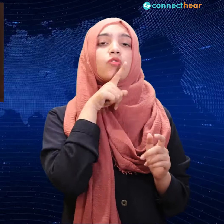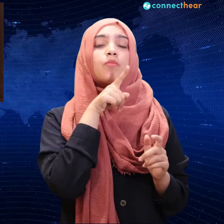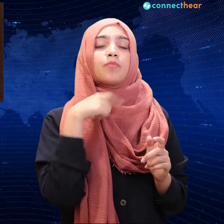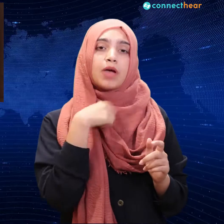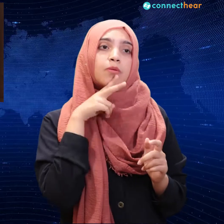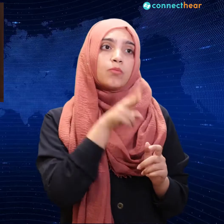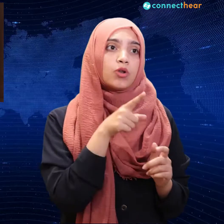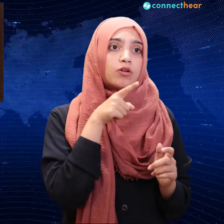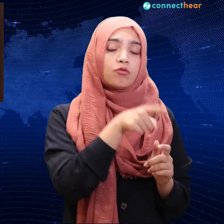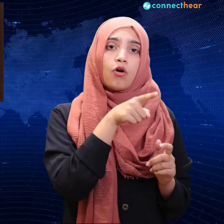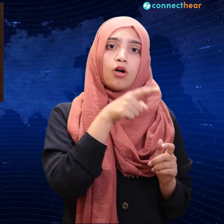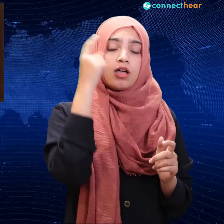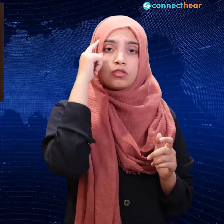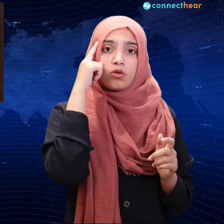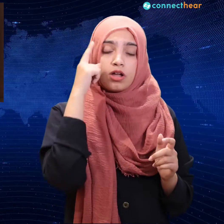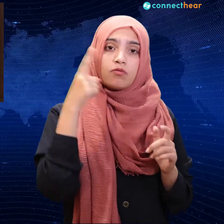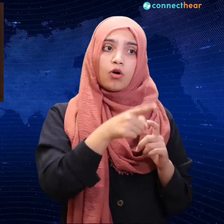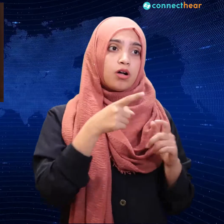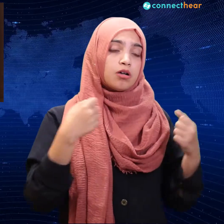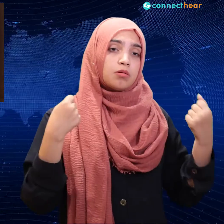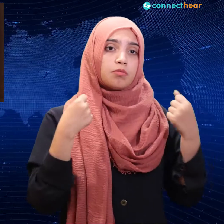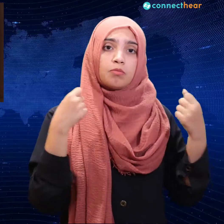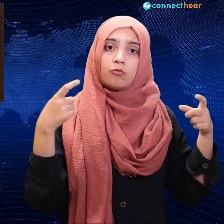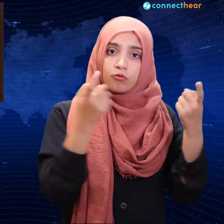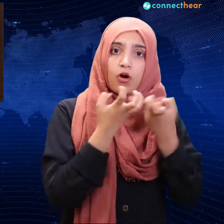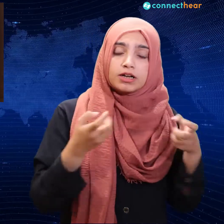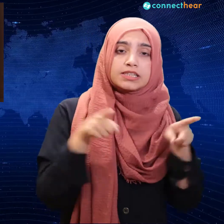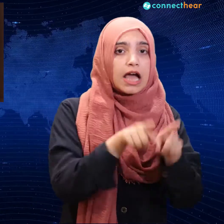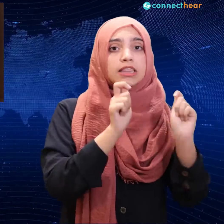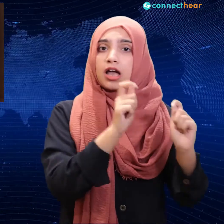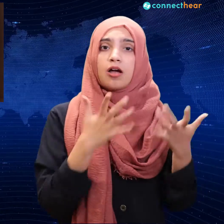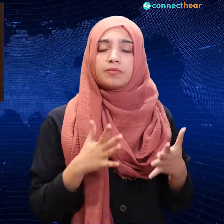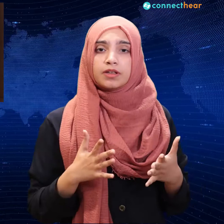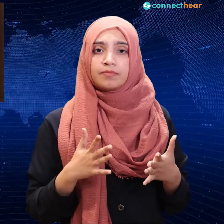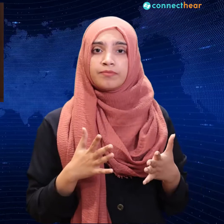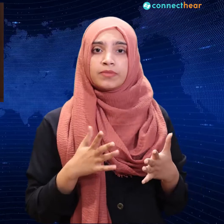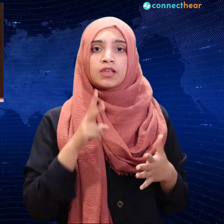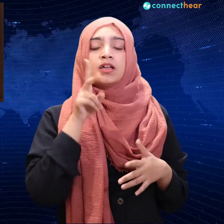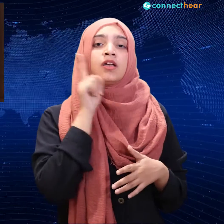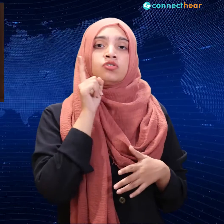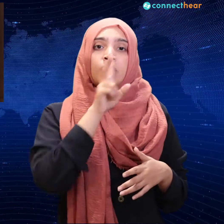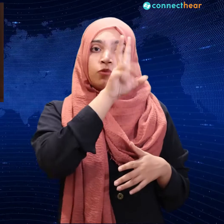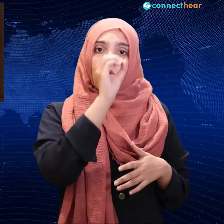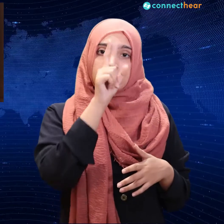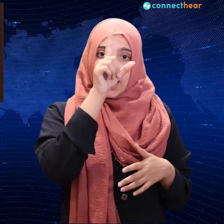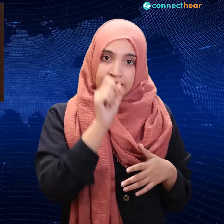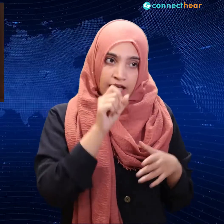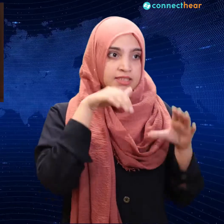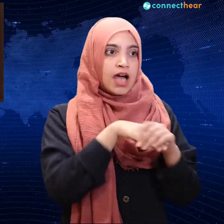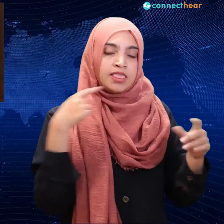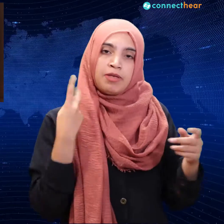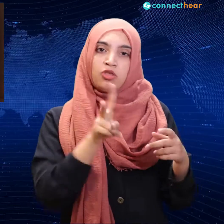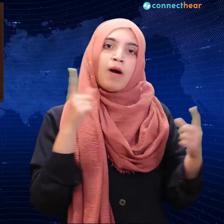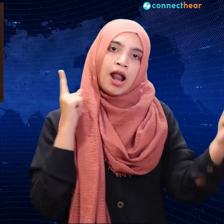on, hold on. This is, Becky, it's very important. When our army chief went in 2010, he again explained to President Obama